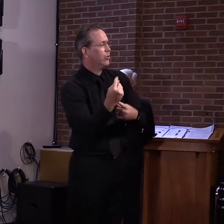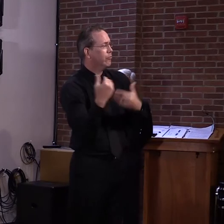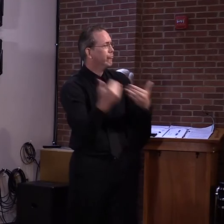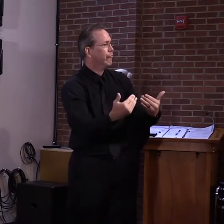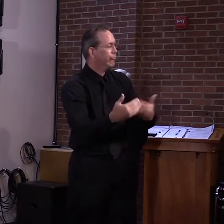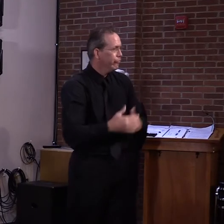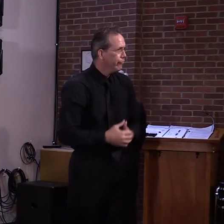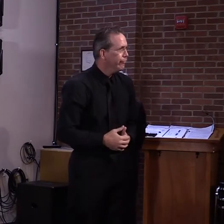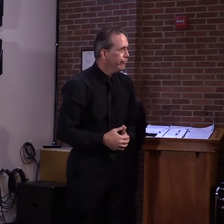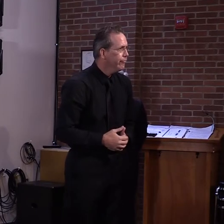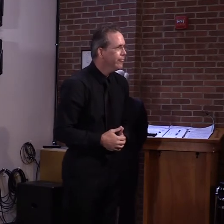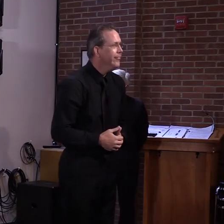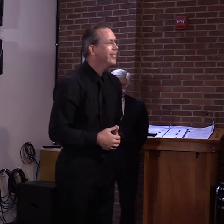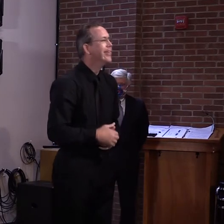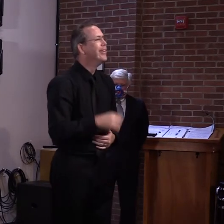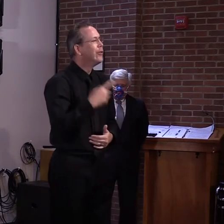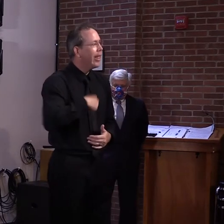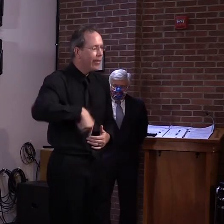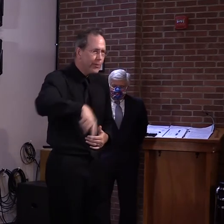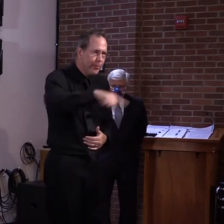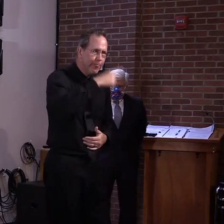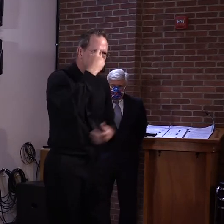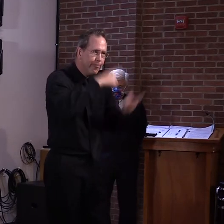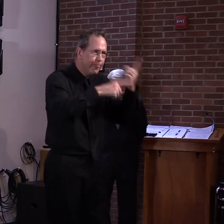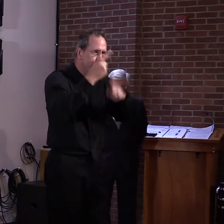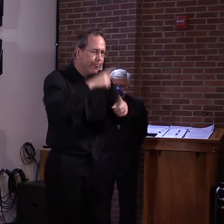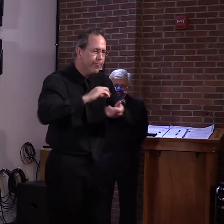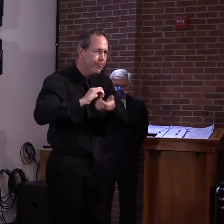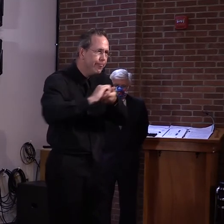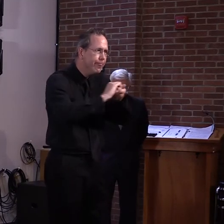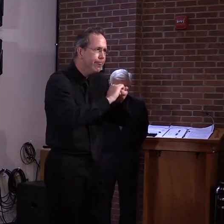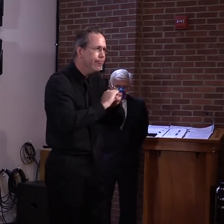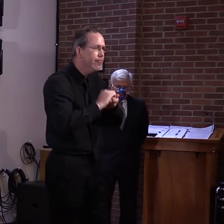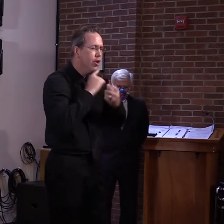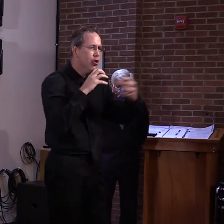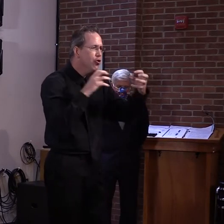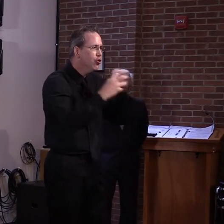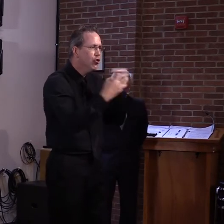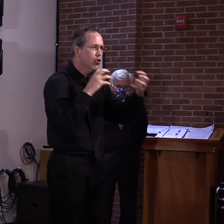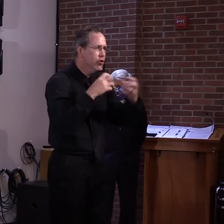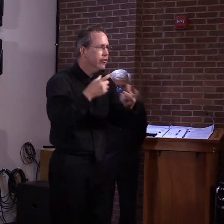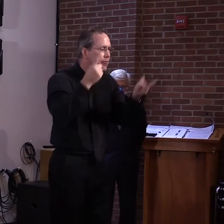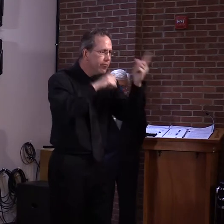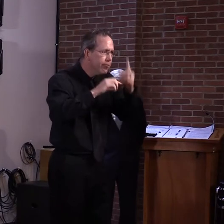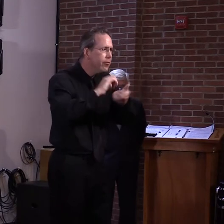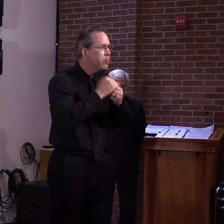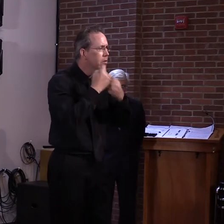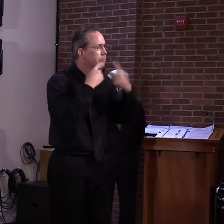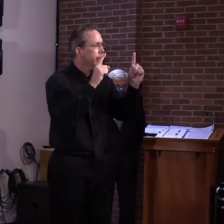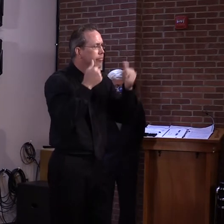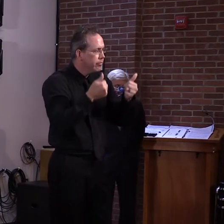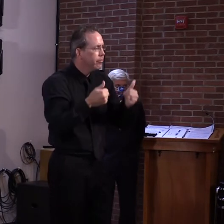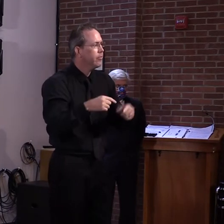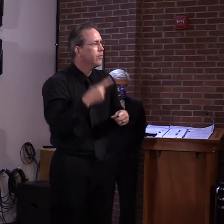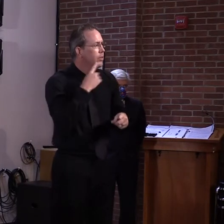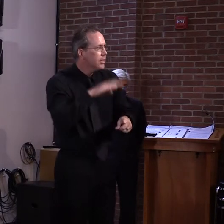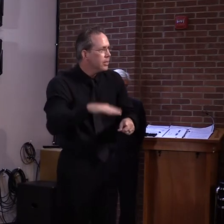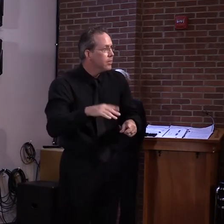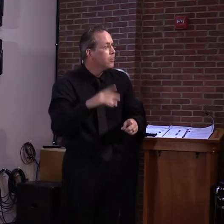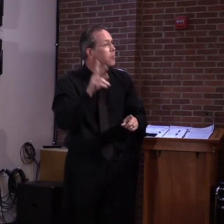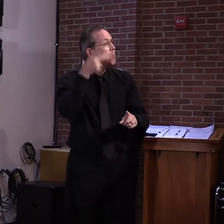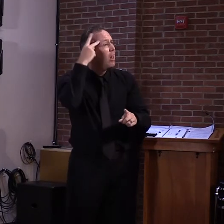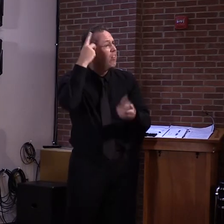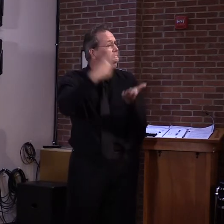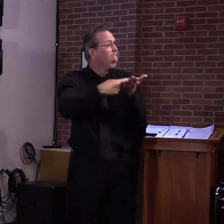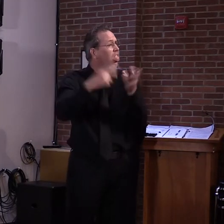that's successful. And I would hope that we could put everything aside in order to give the best experience possible for our kids